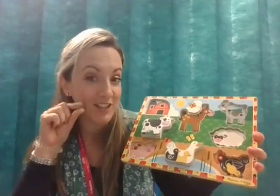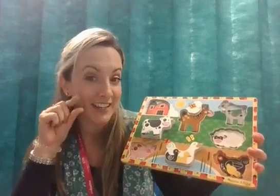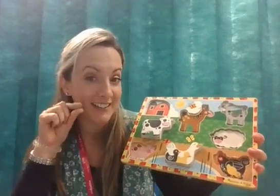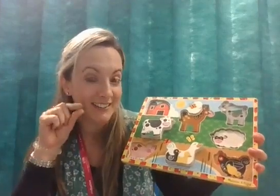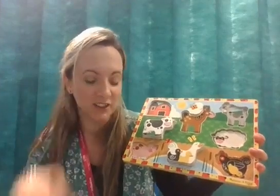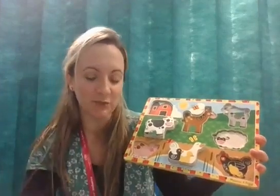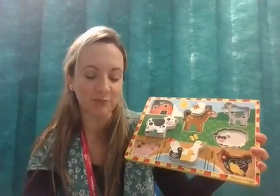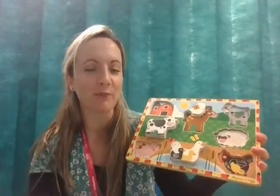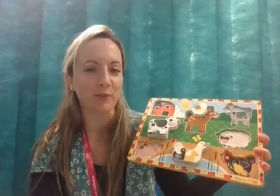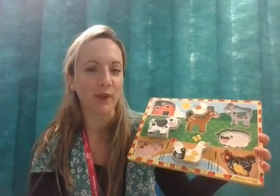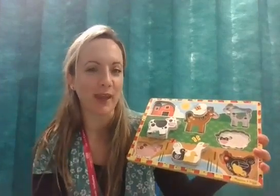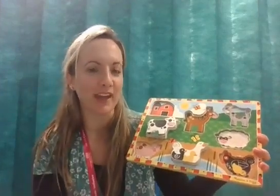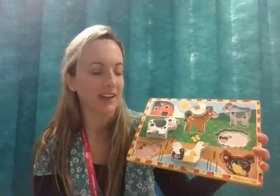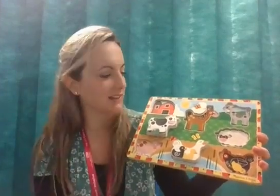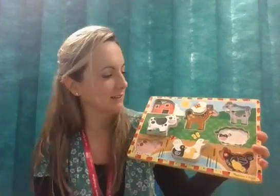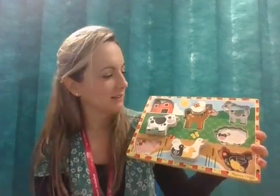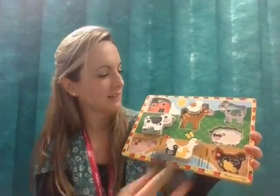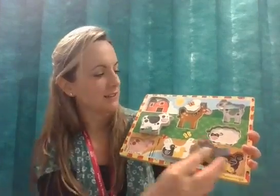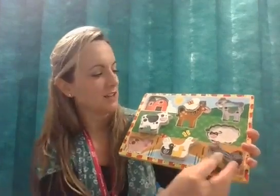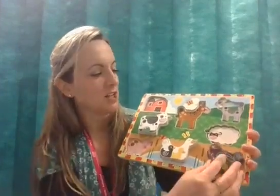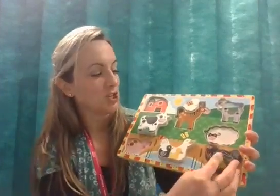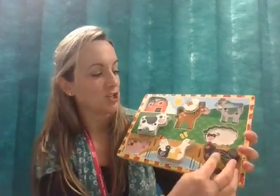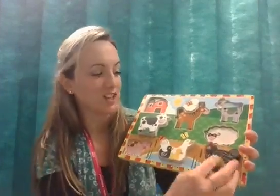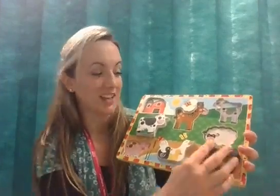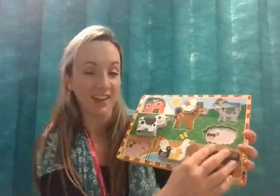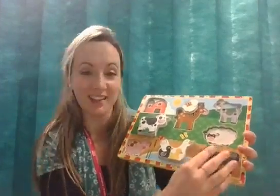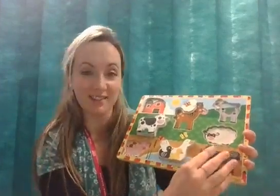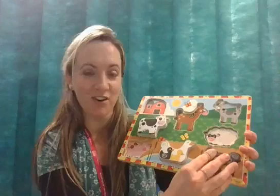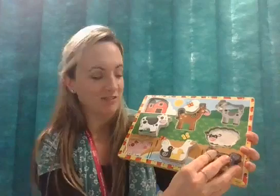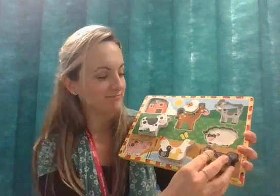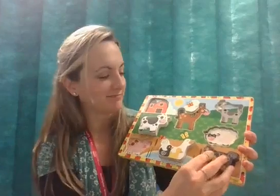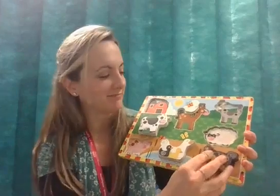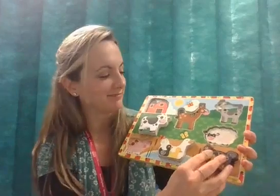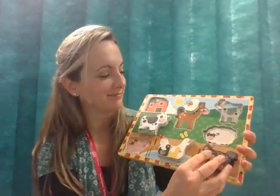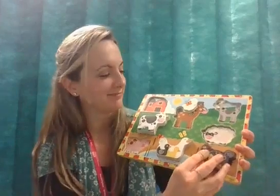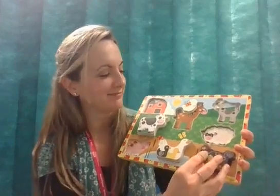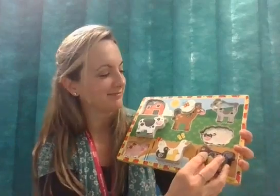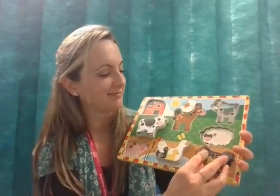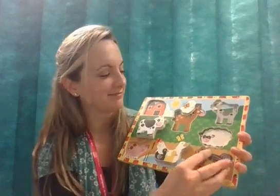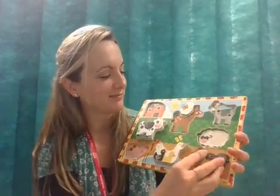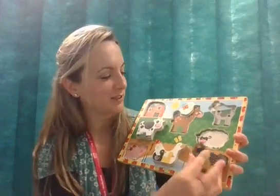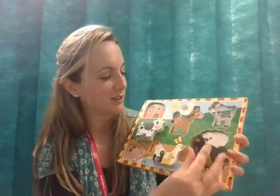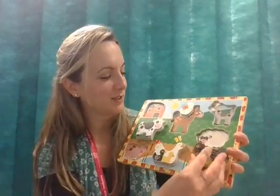Chicken. Okay. Chicken on.